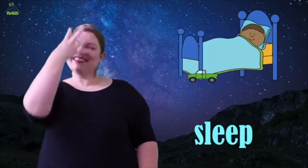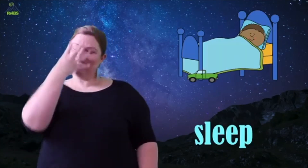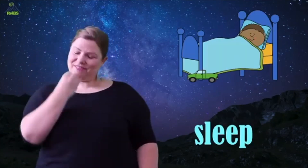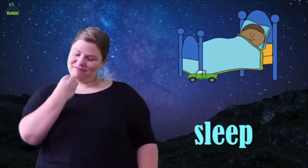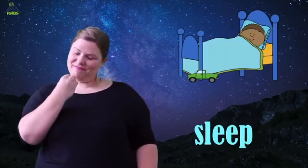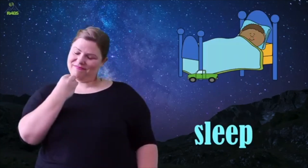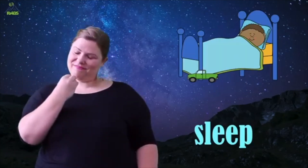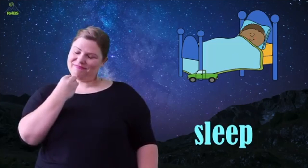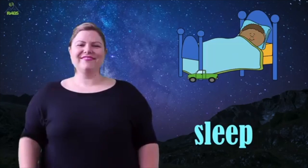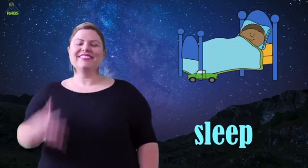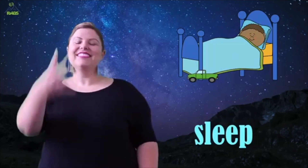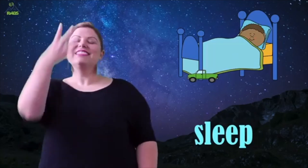Sleep.